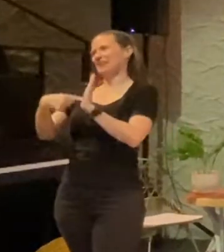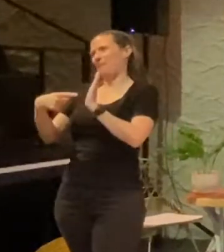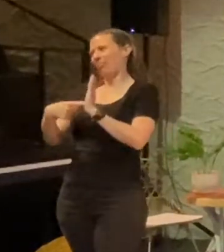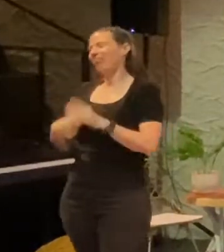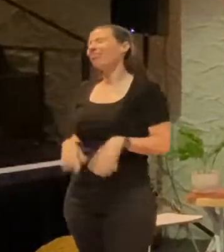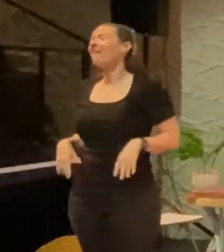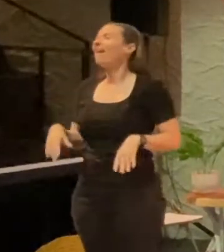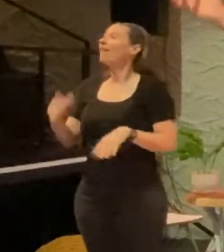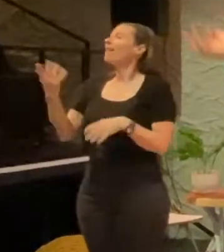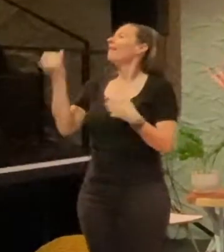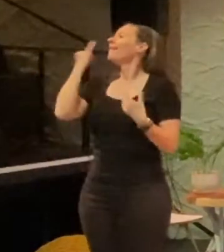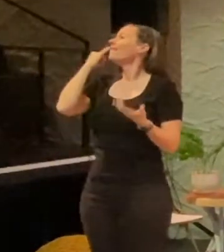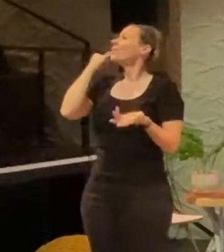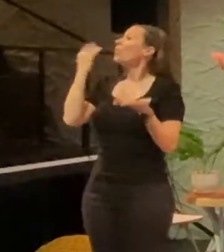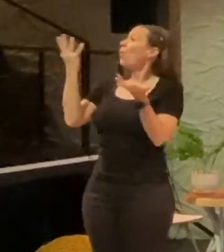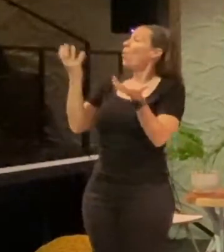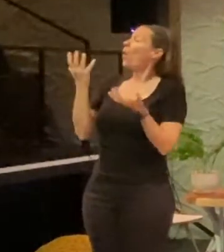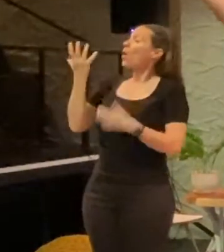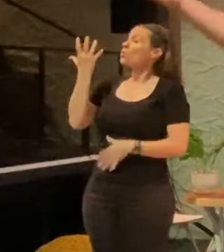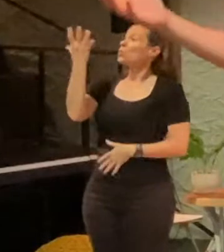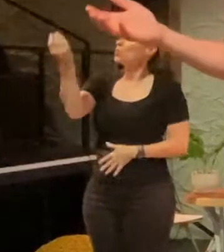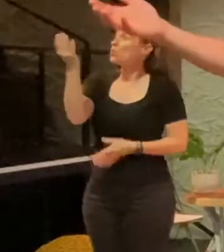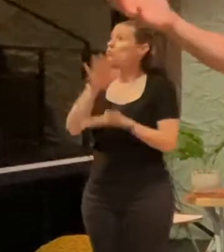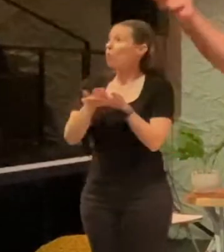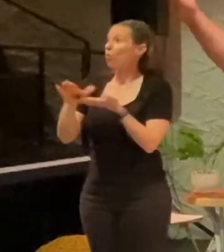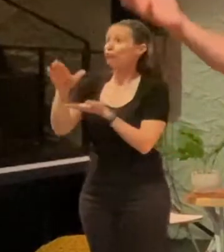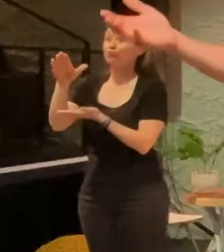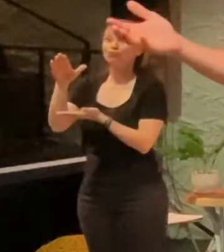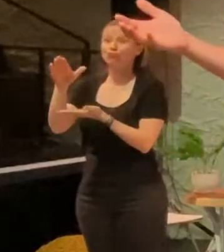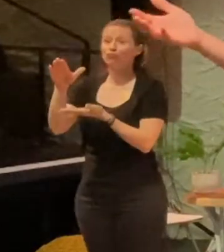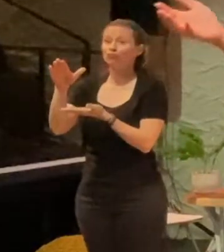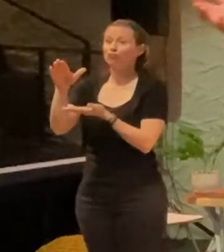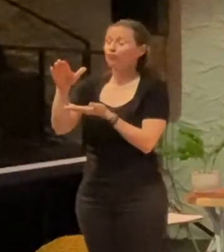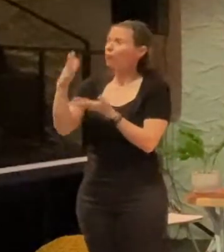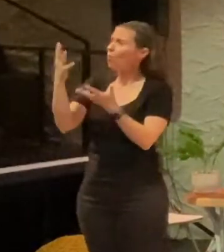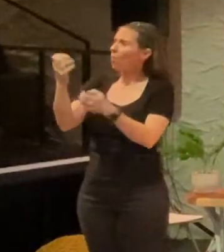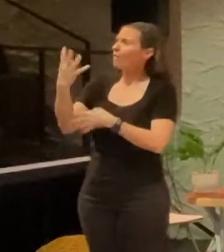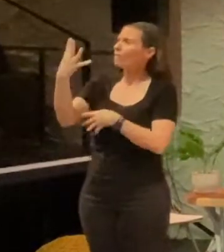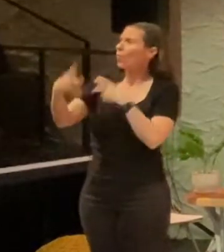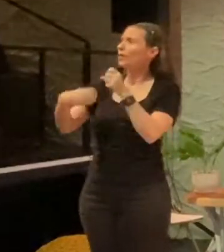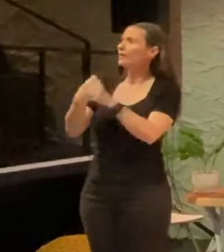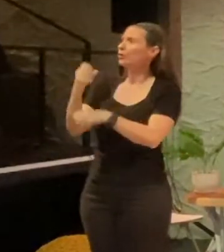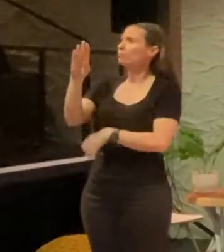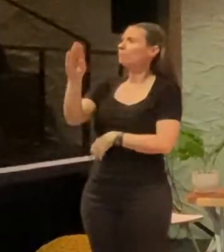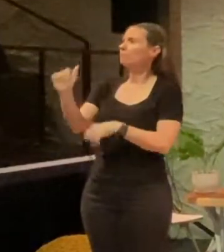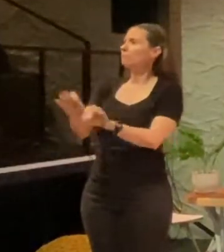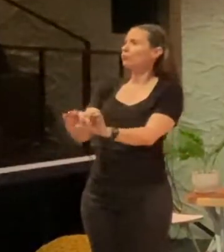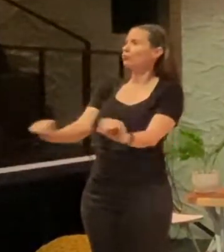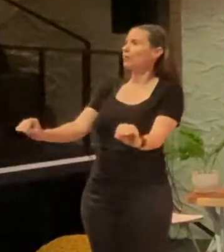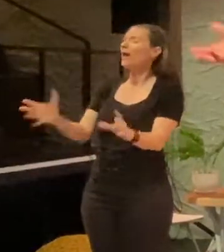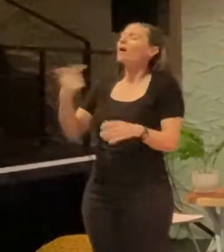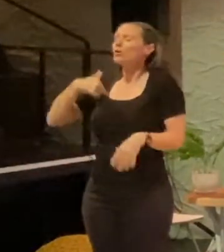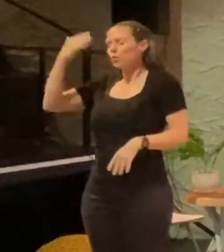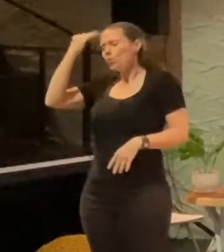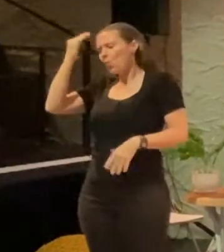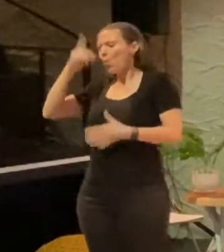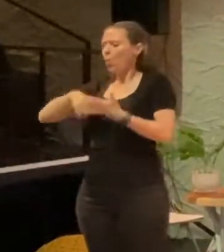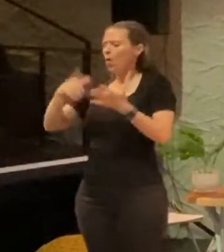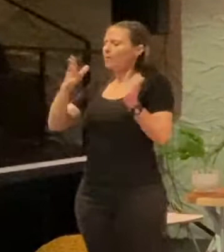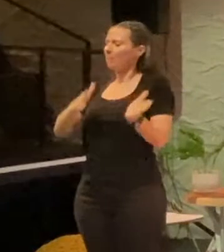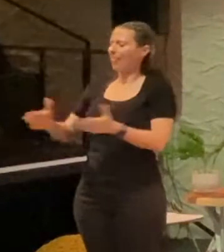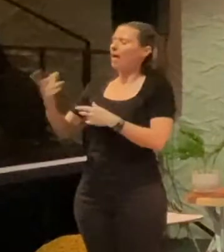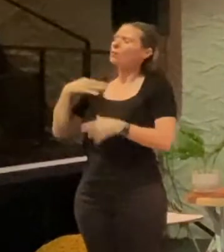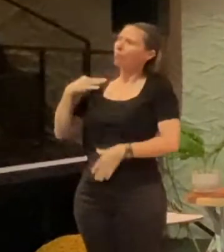example, say that you would like to go to college to finish a 4-year degree. And you know what you want to do. You